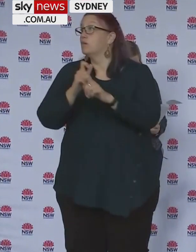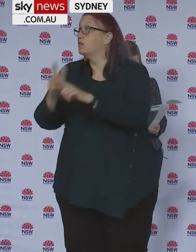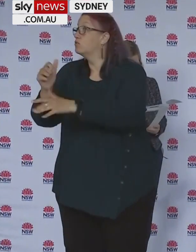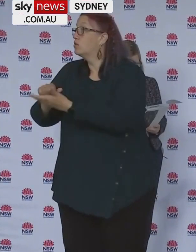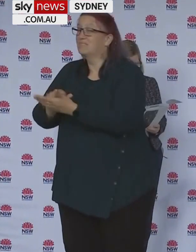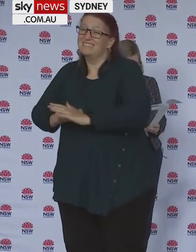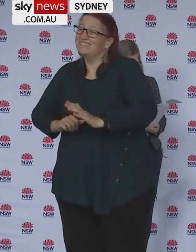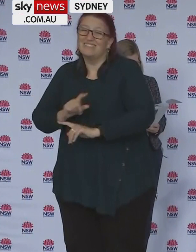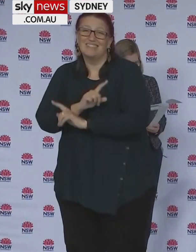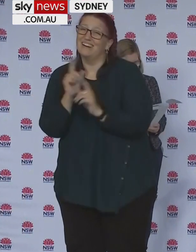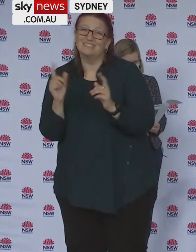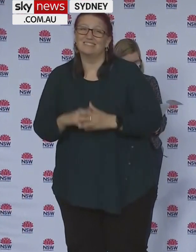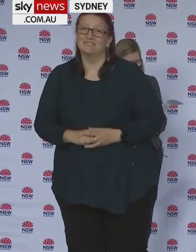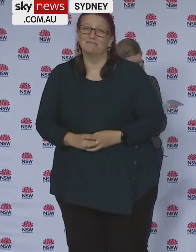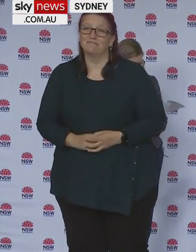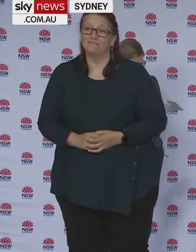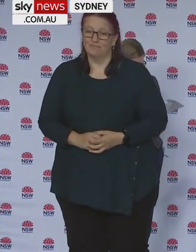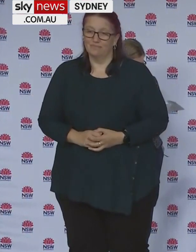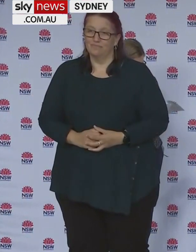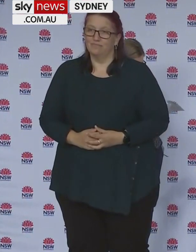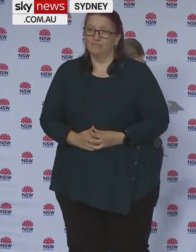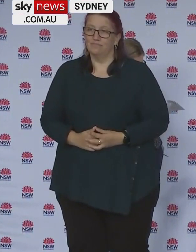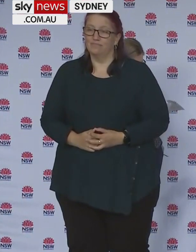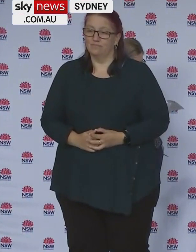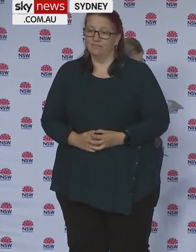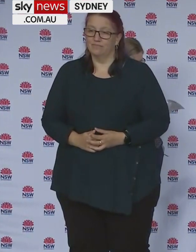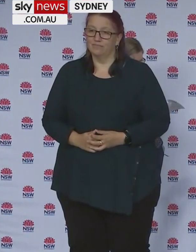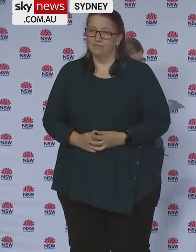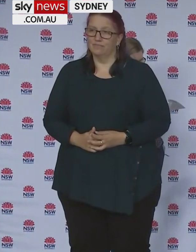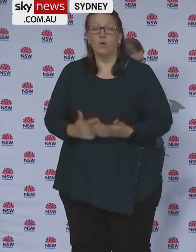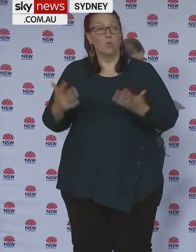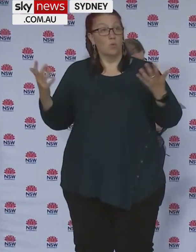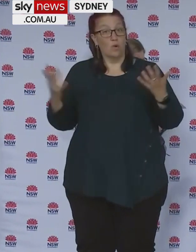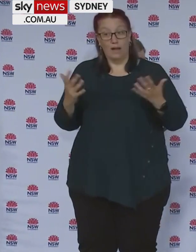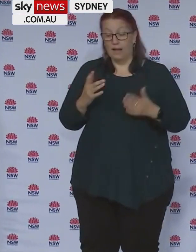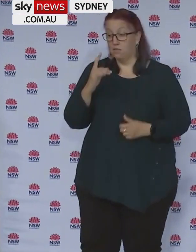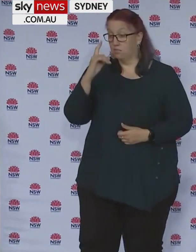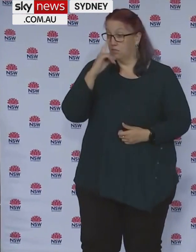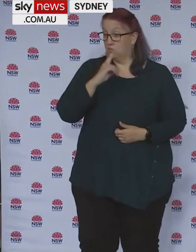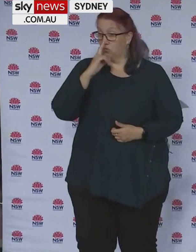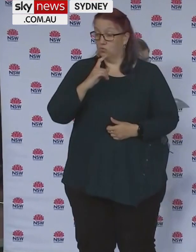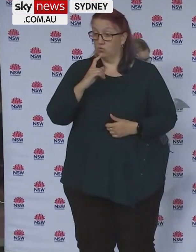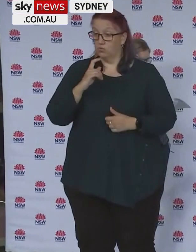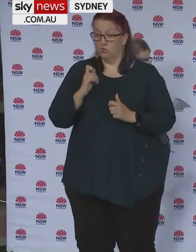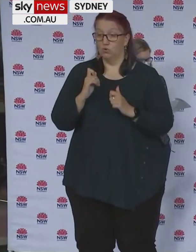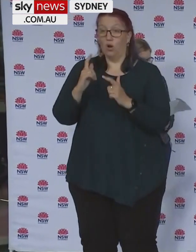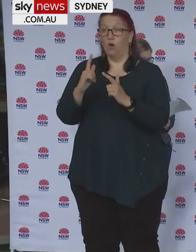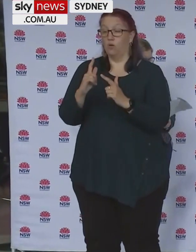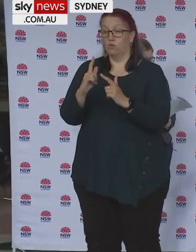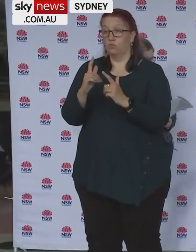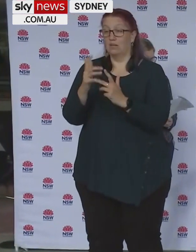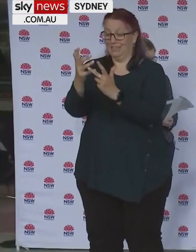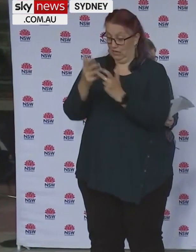happen, and we are seeing, even though we're seeing the venues that people are exposed at obviously less risk because we're all in